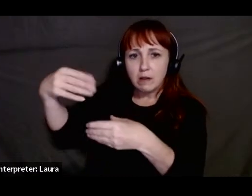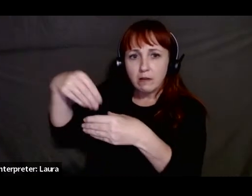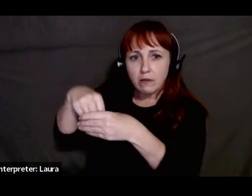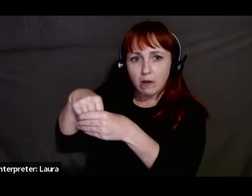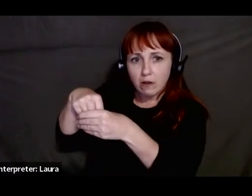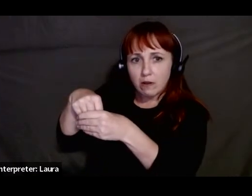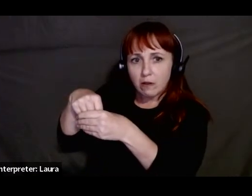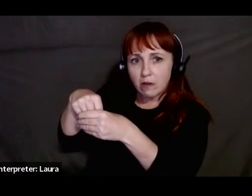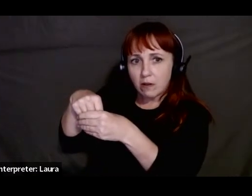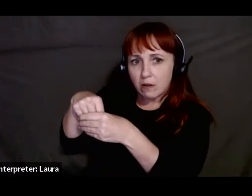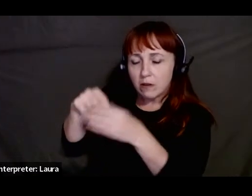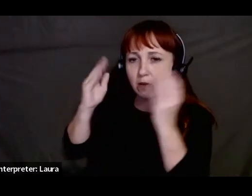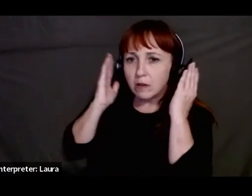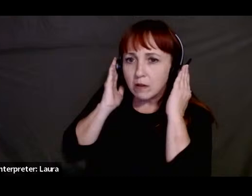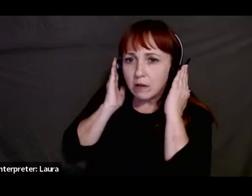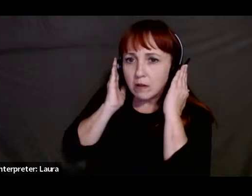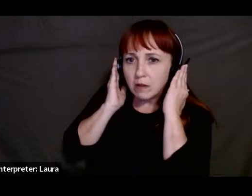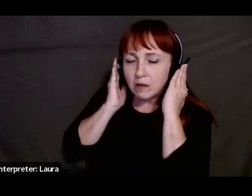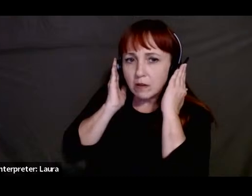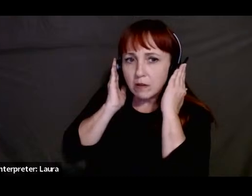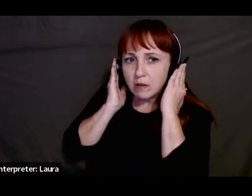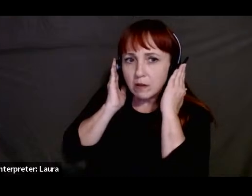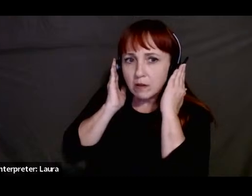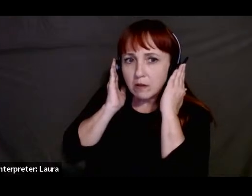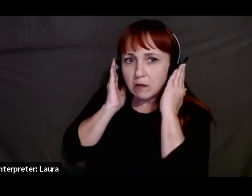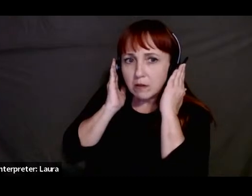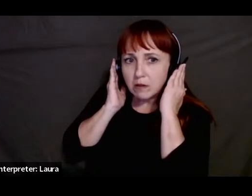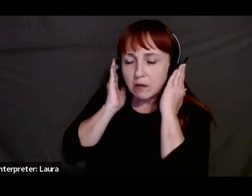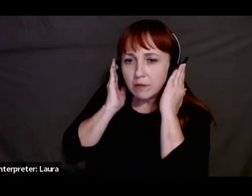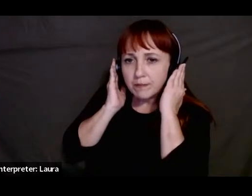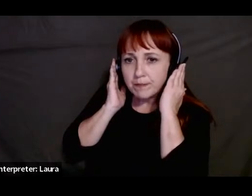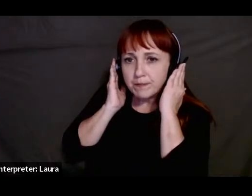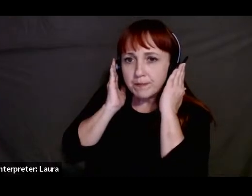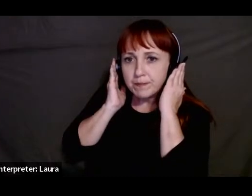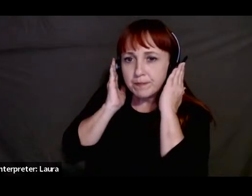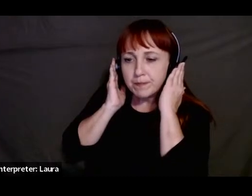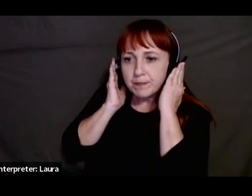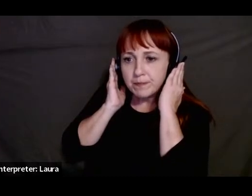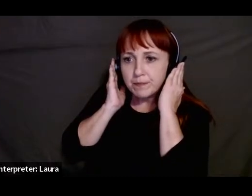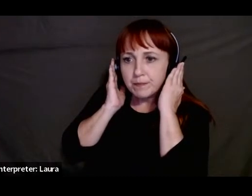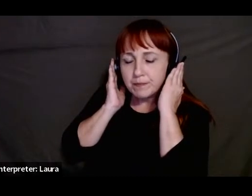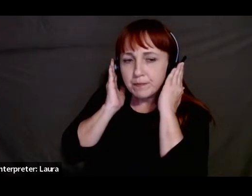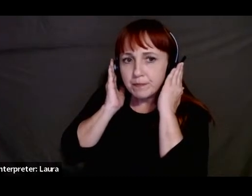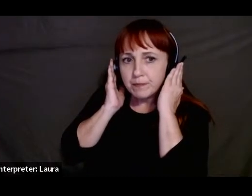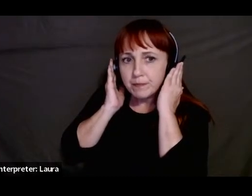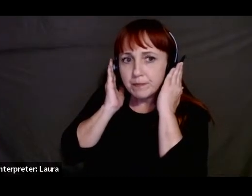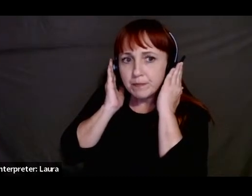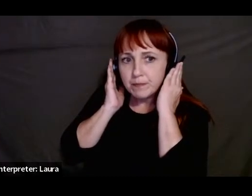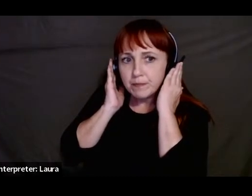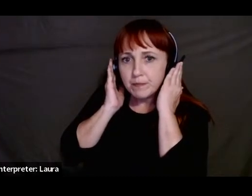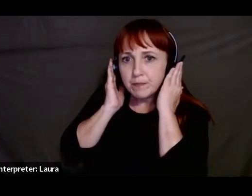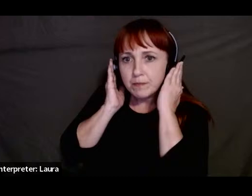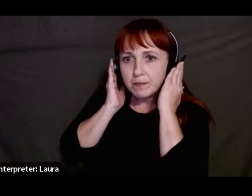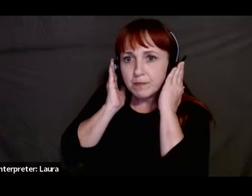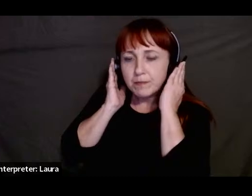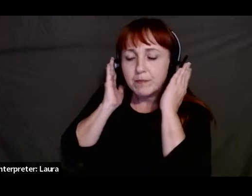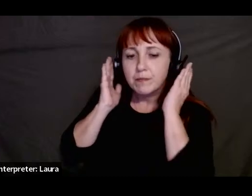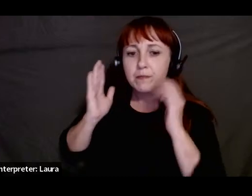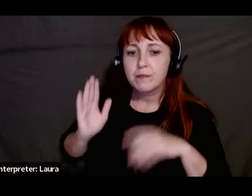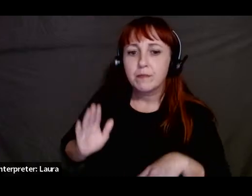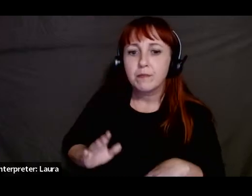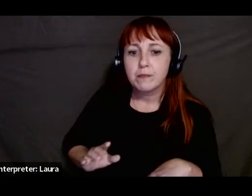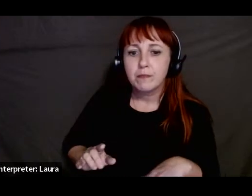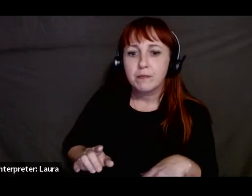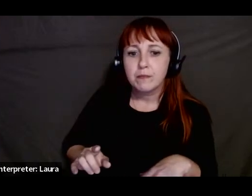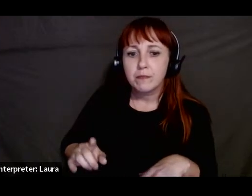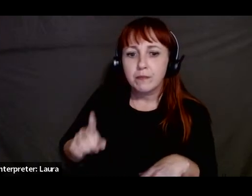I honor you guys in what you do, protect and serve. But I don't think you serve for